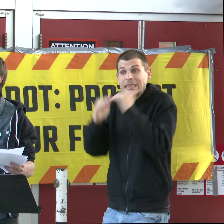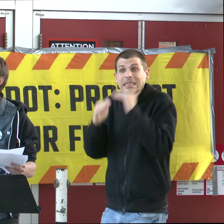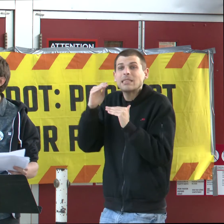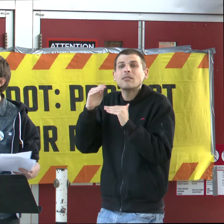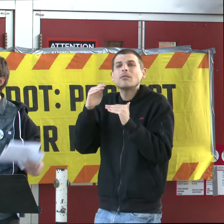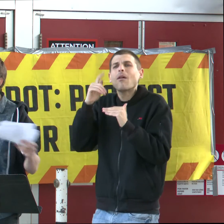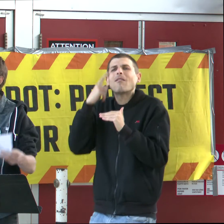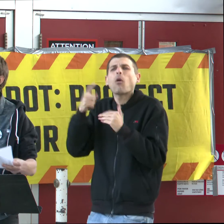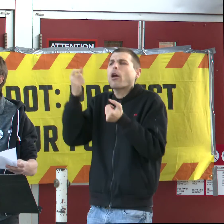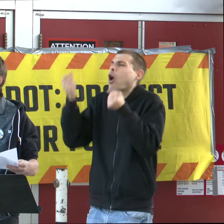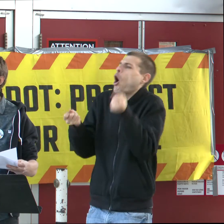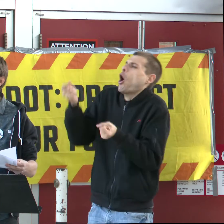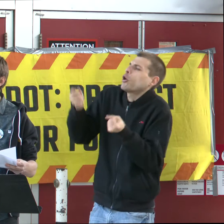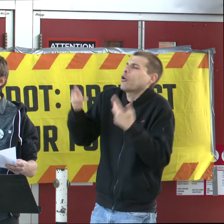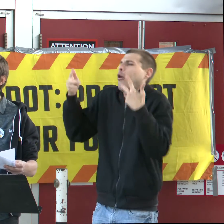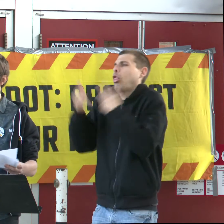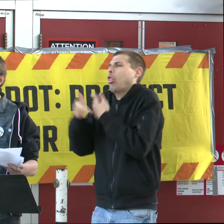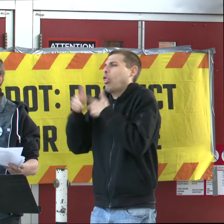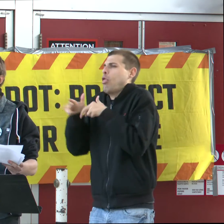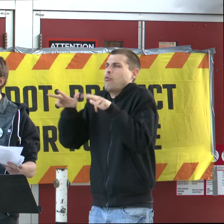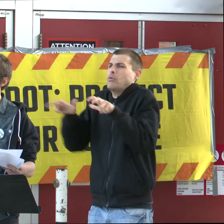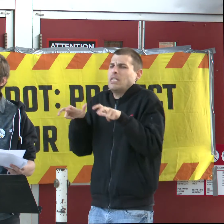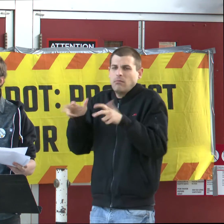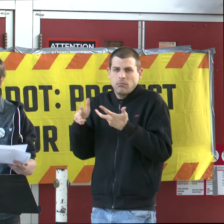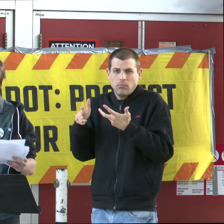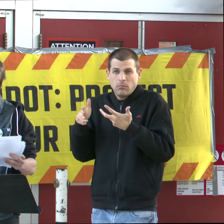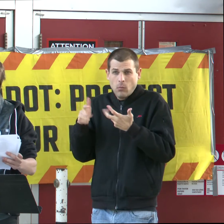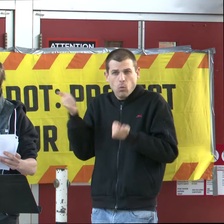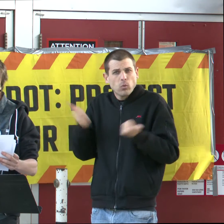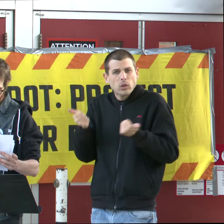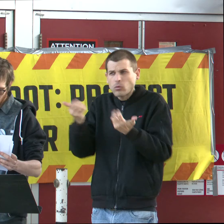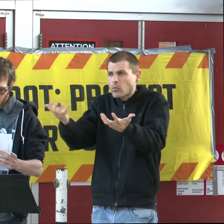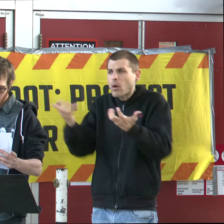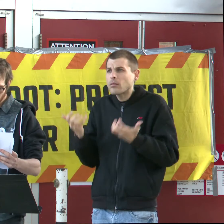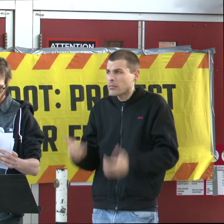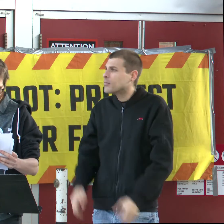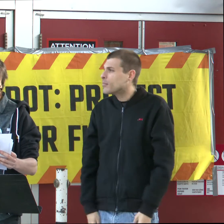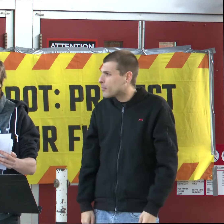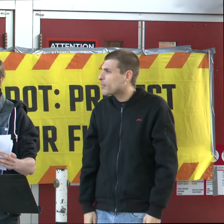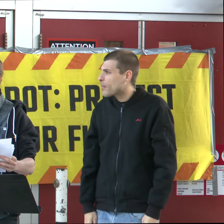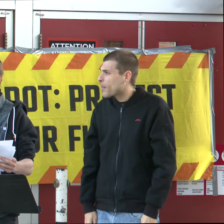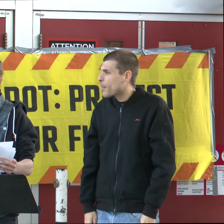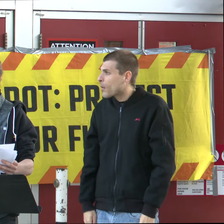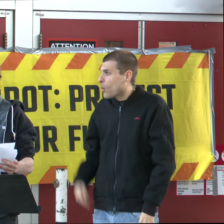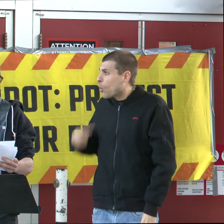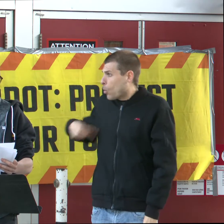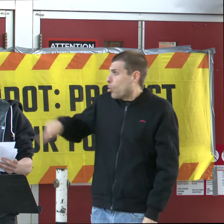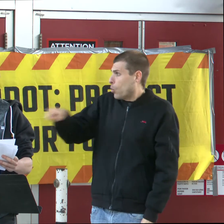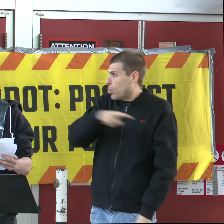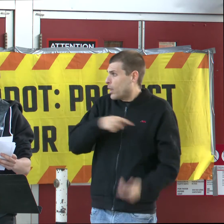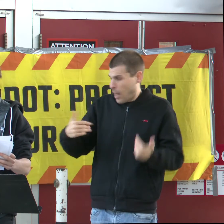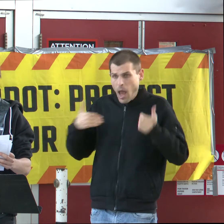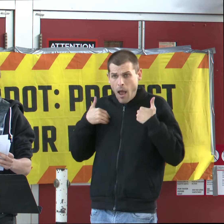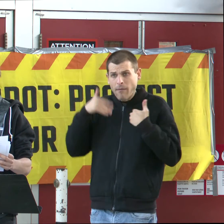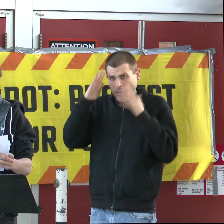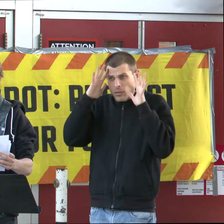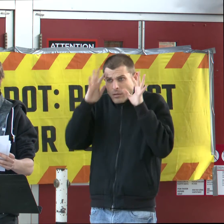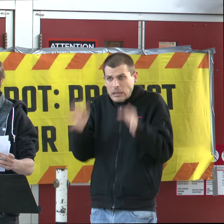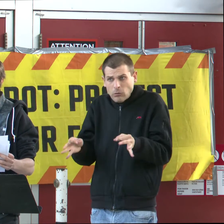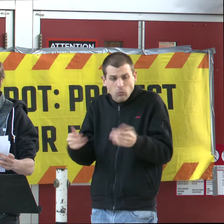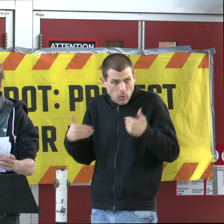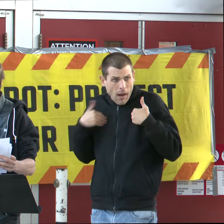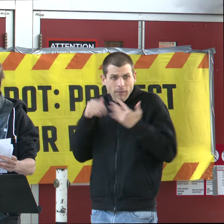cars, if the city is a place to come to and come together, or if it's a place to pass through. These are choices that all of us collectively have to